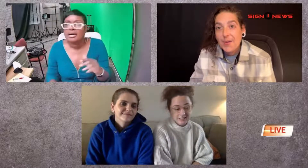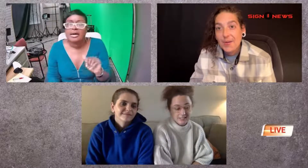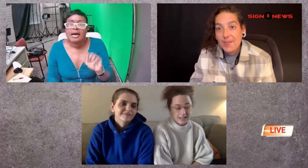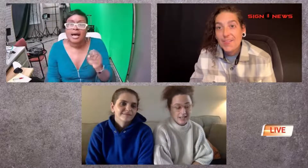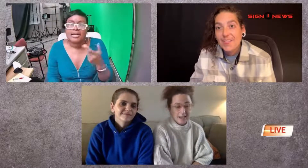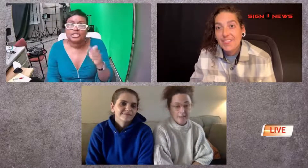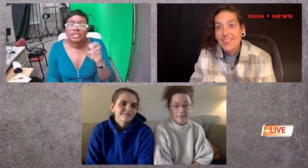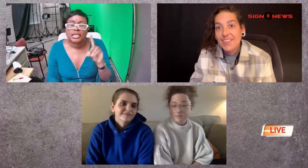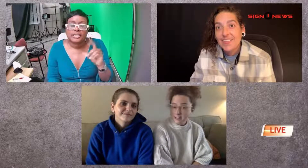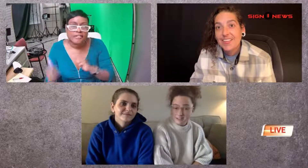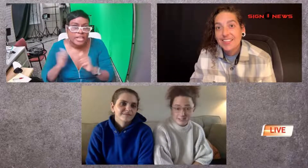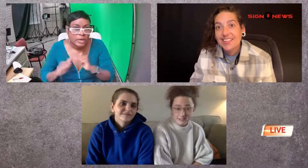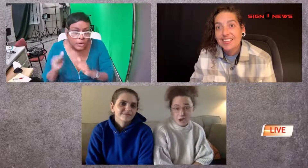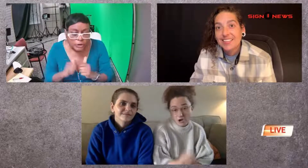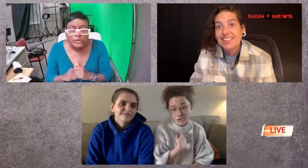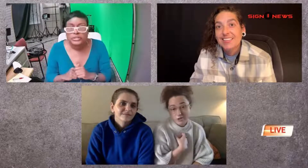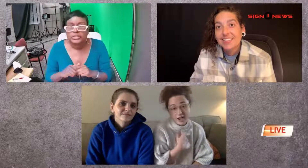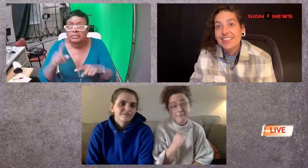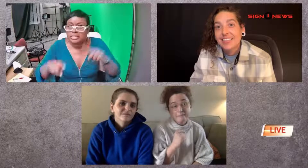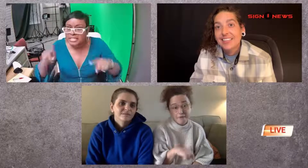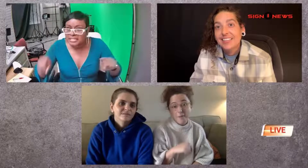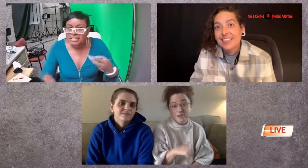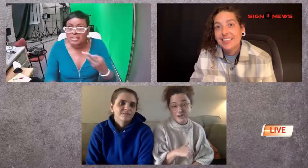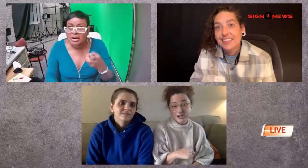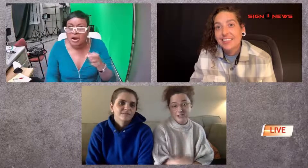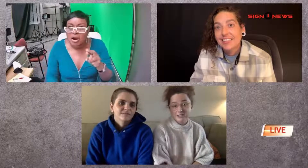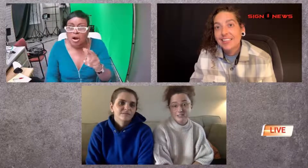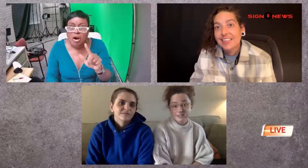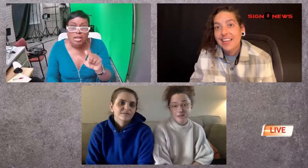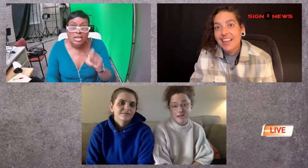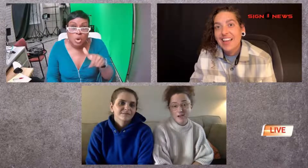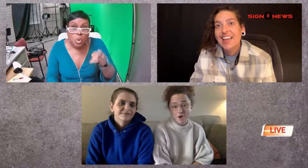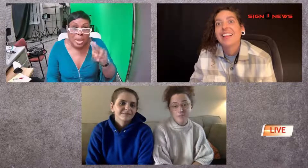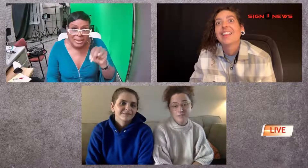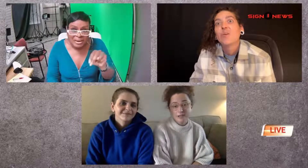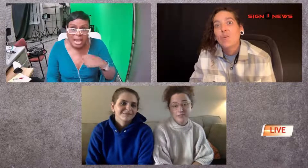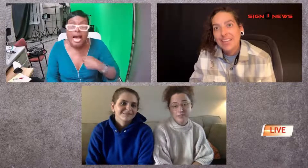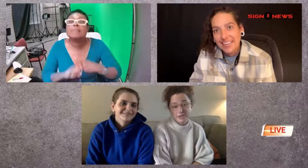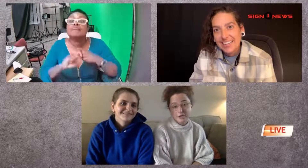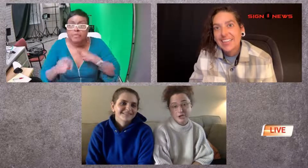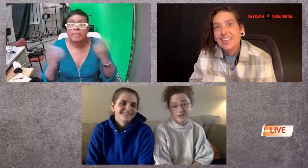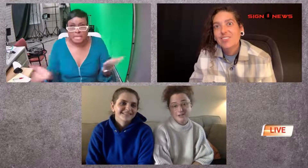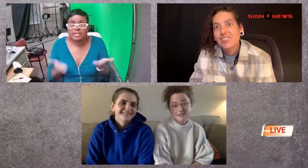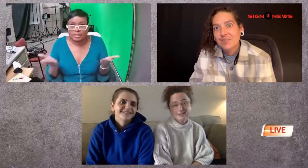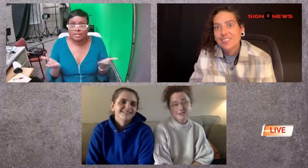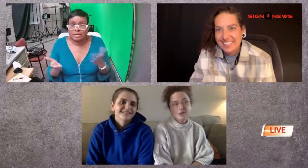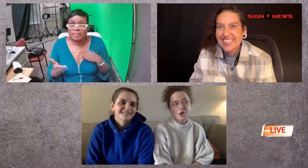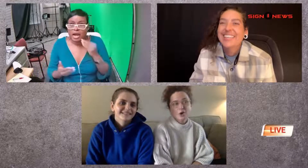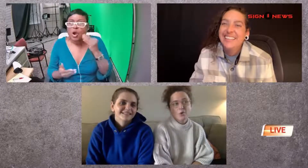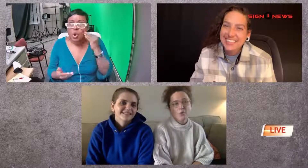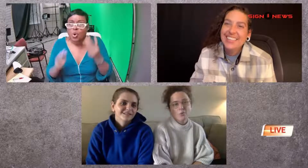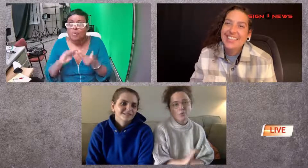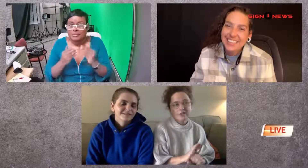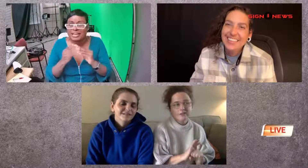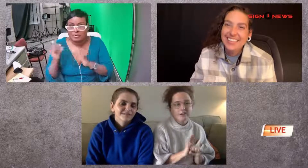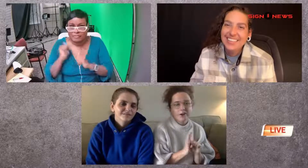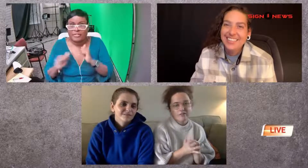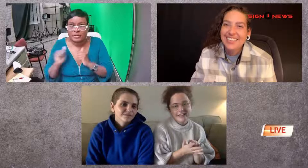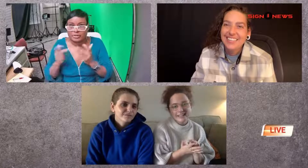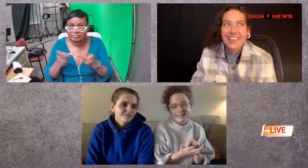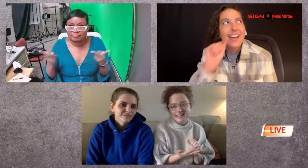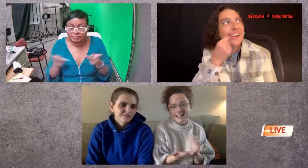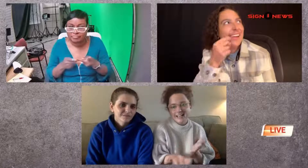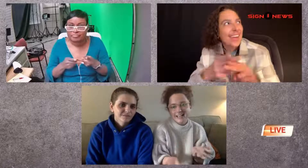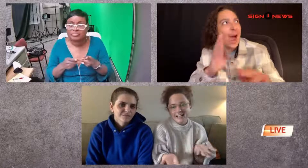Ashland. Lots of stuff at Harlequin. I'm from here, actually. This is my hometown theater. So when